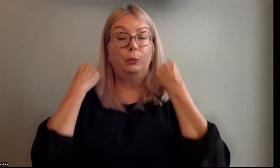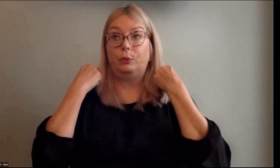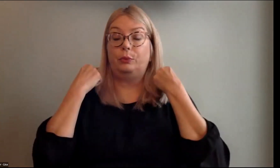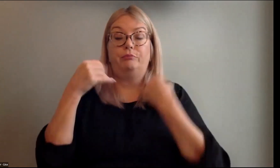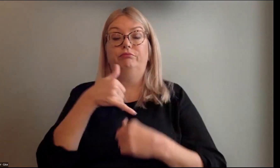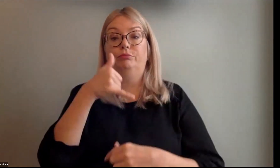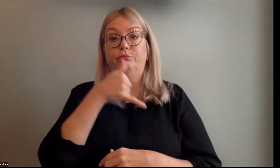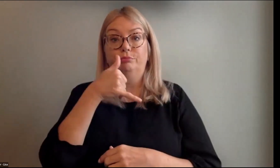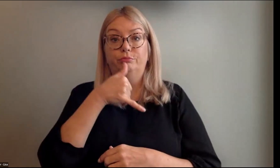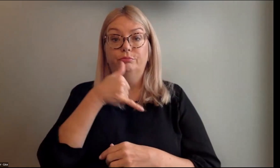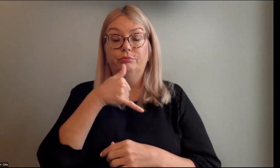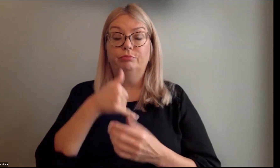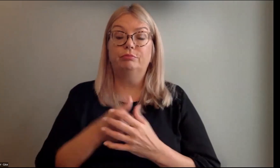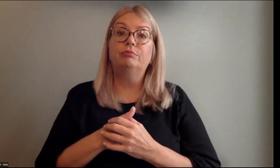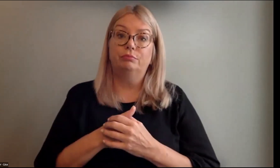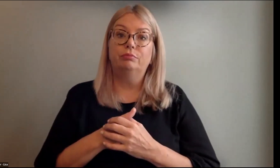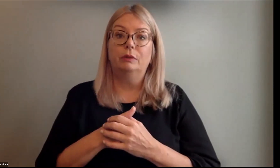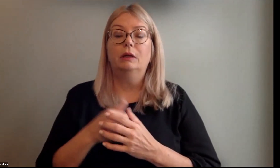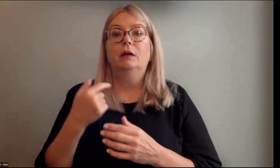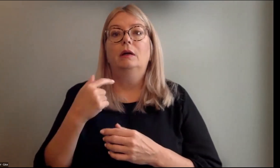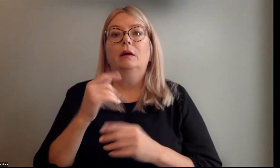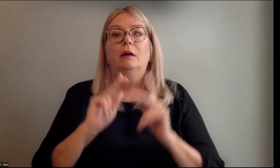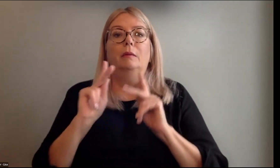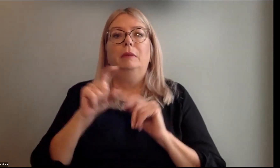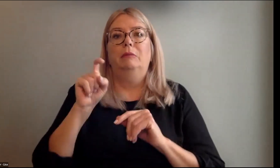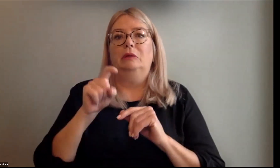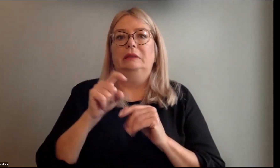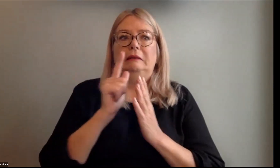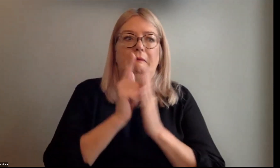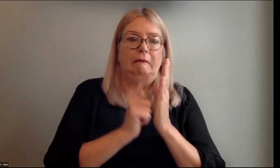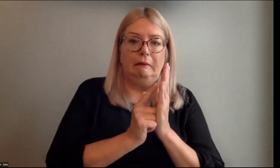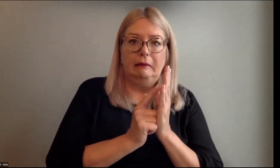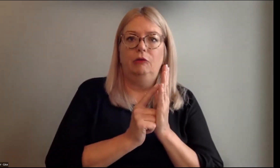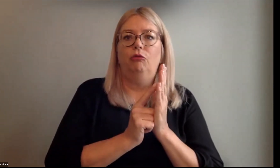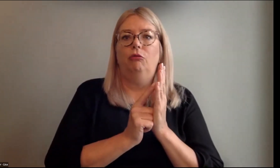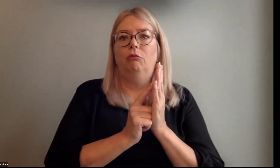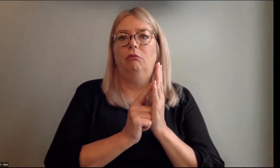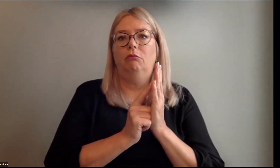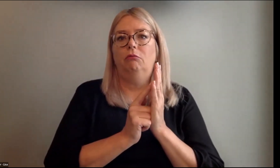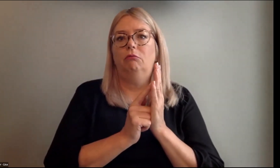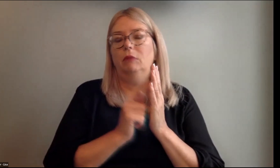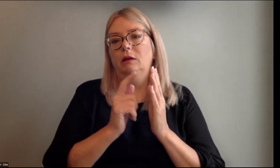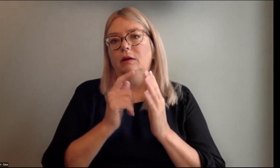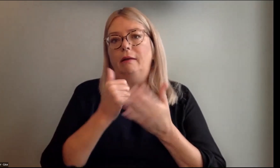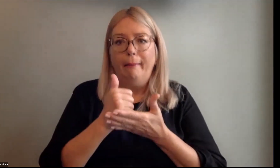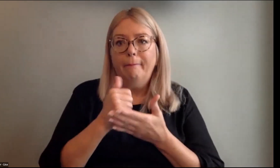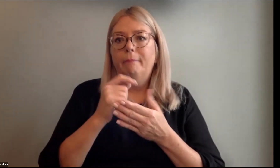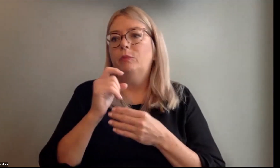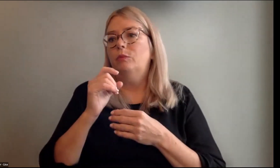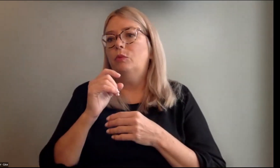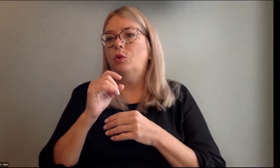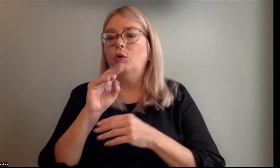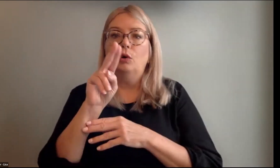are usually able to do so with the help of, frankly, like legal counsel, union. So it's just, I think, frankly, like an